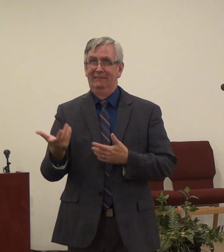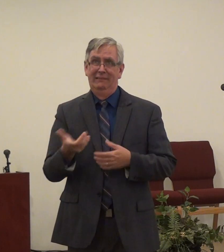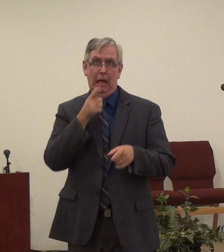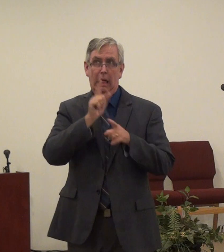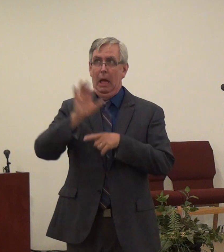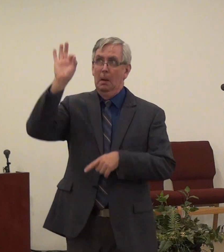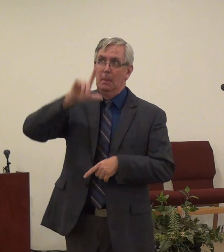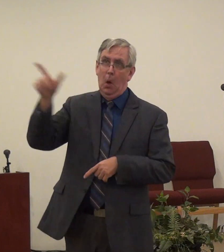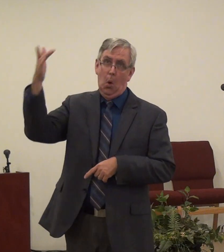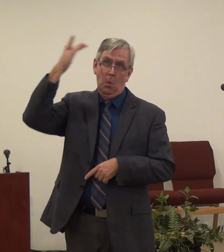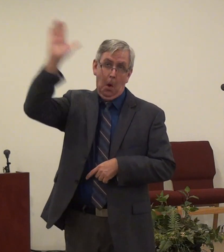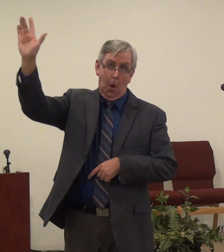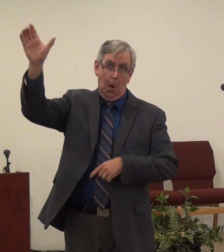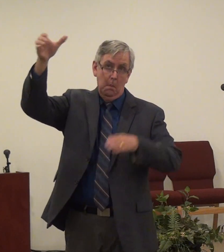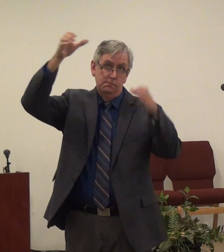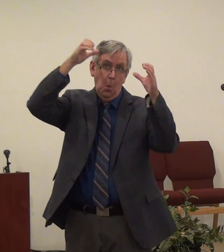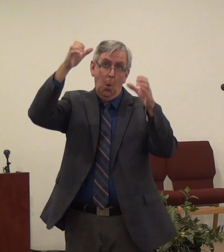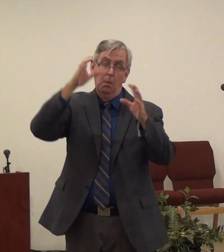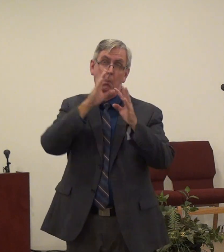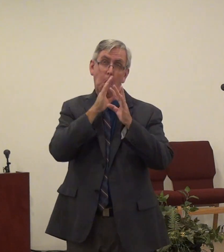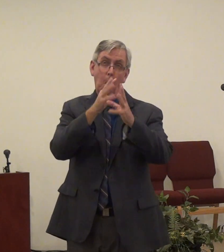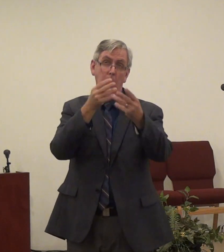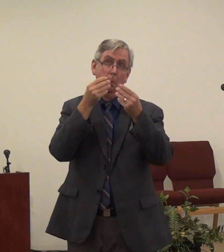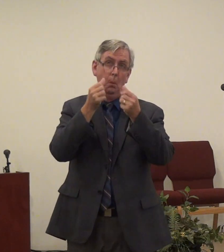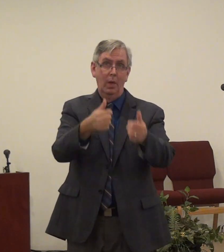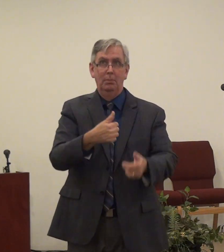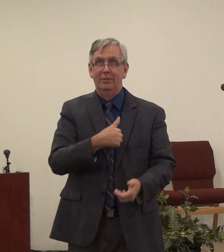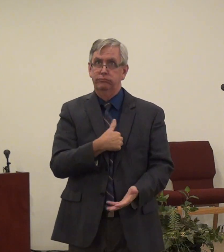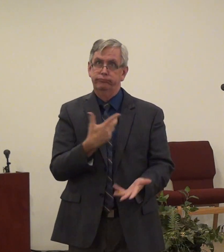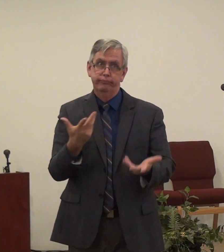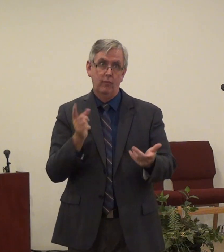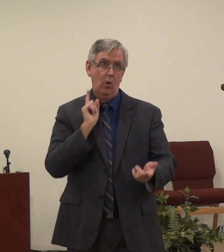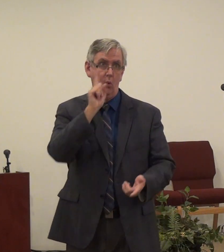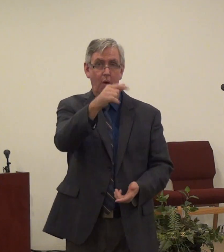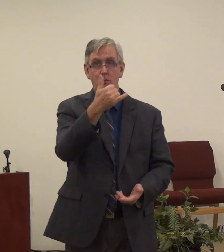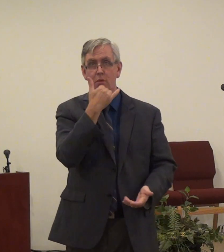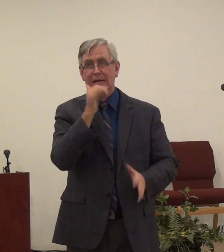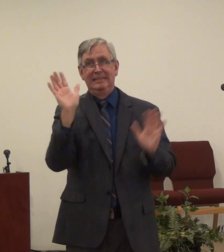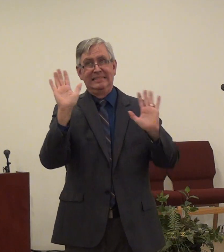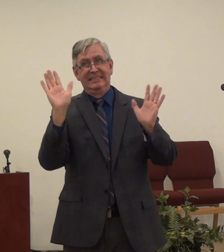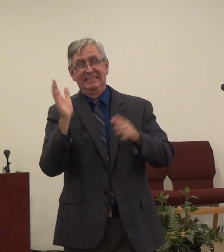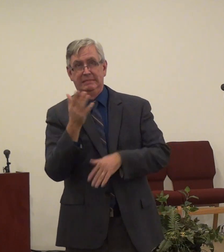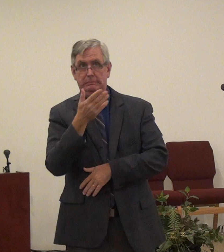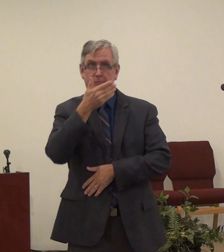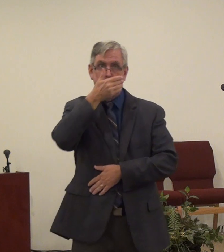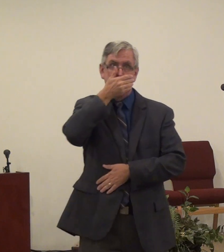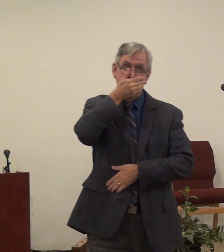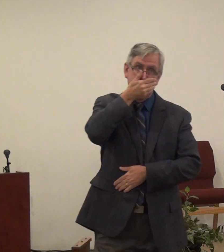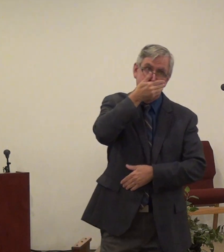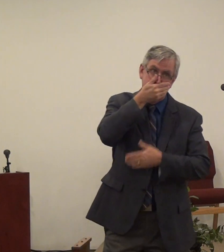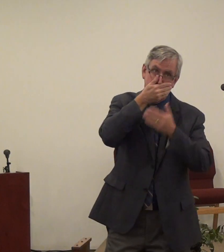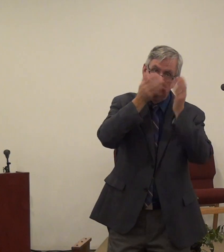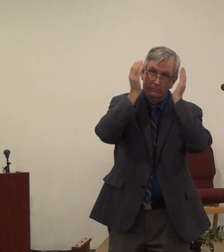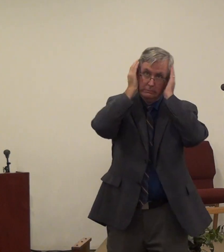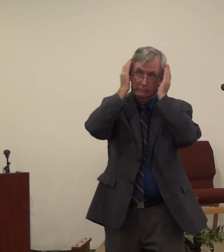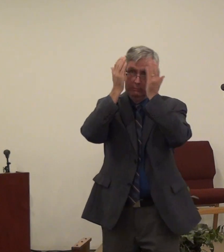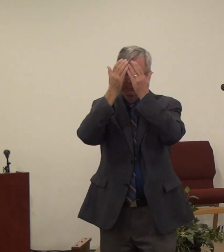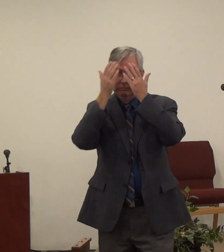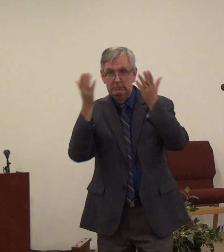it all wrong. And you know, the pastor knows all that stuff, and he can say it so well, but I might not get it all right. I don't know. I